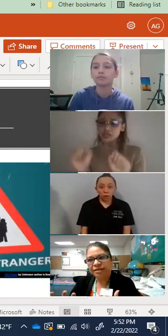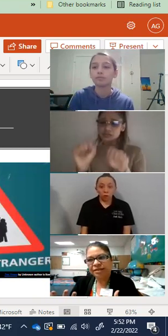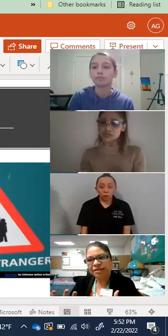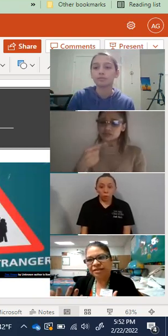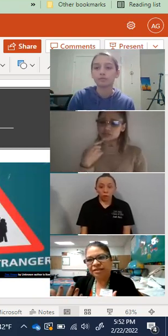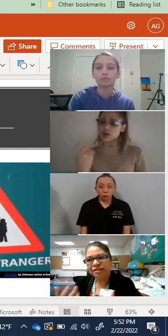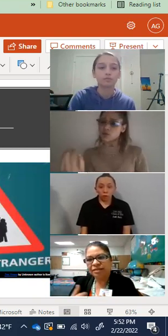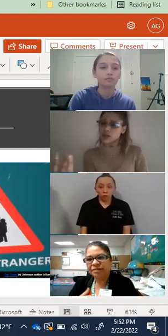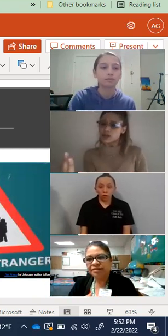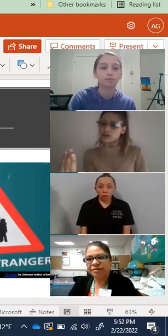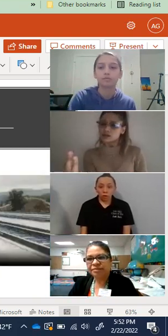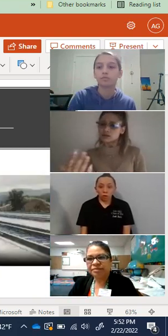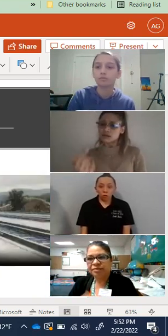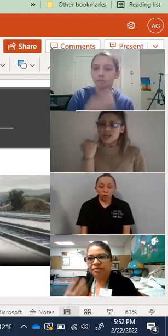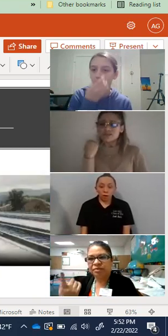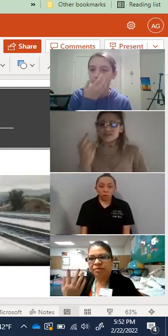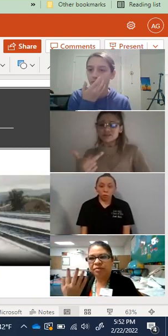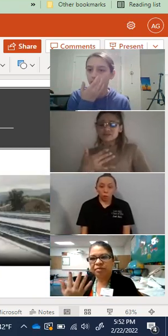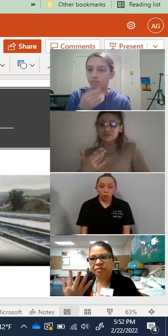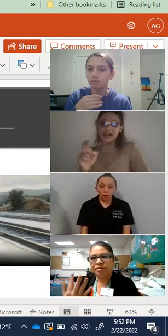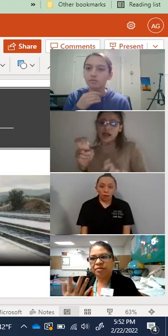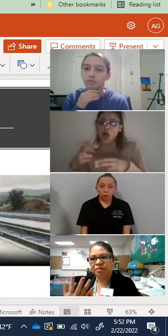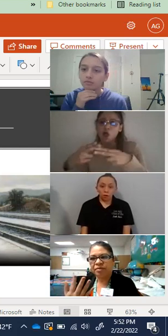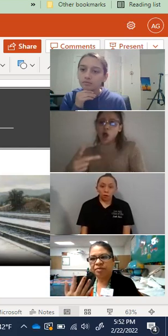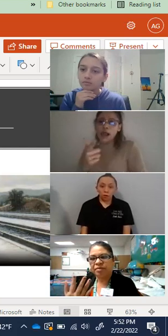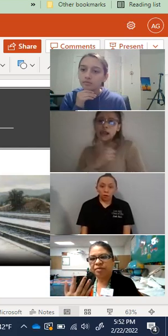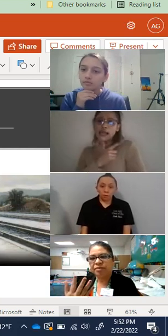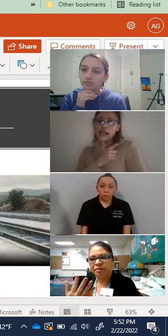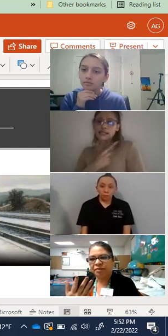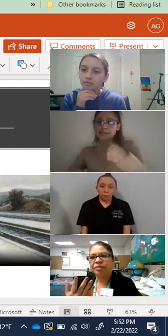You can do it with 2 hands or 1 hand.